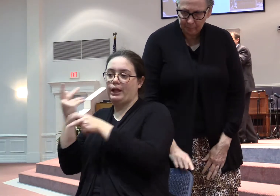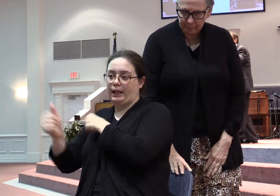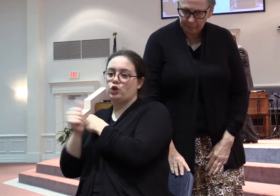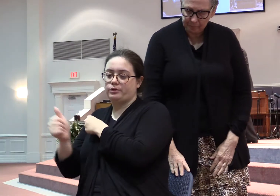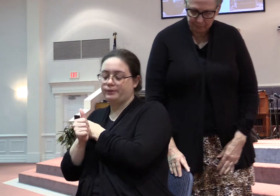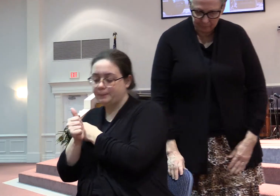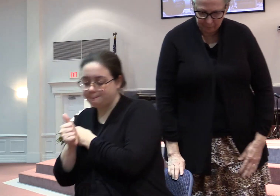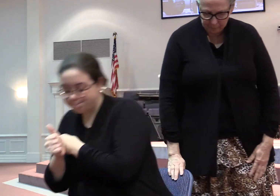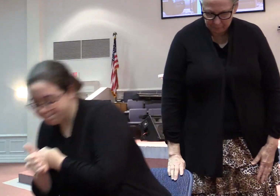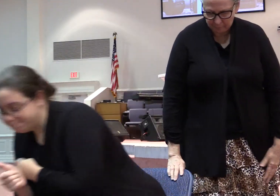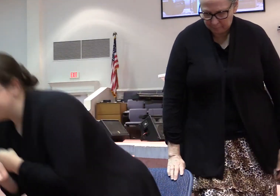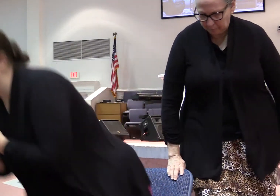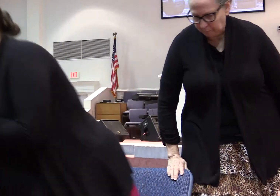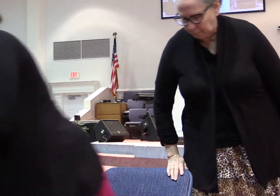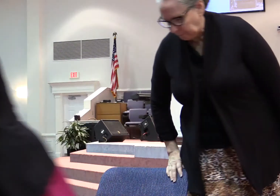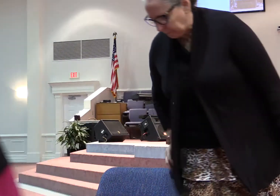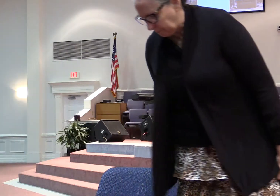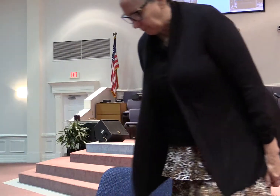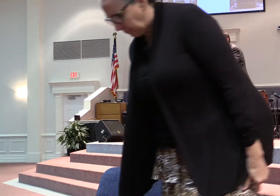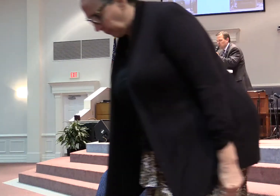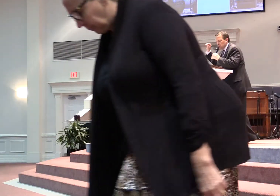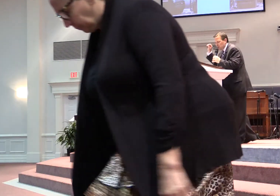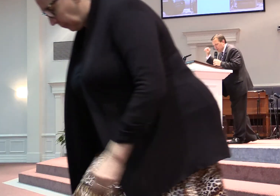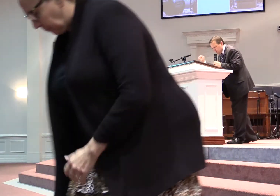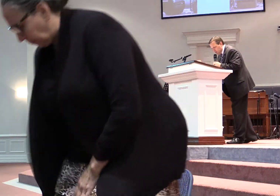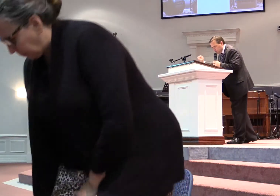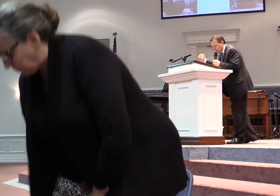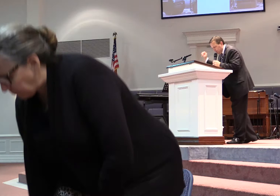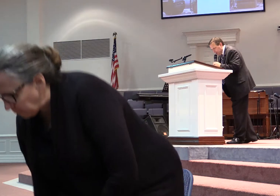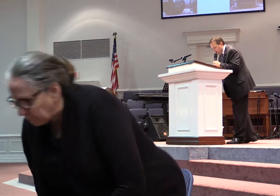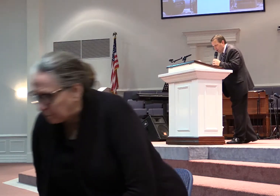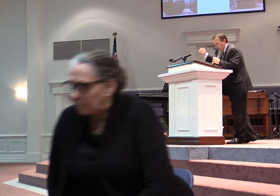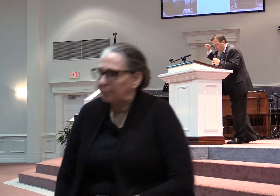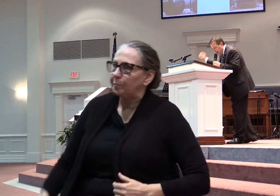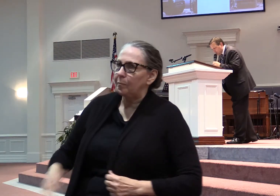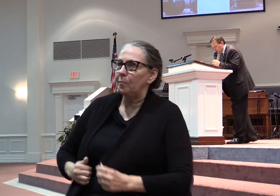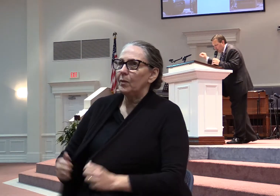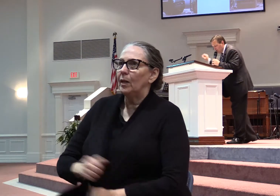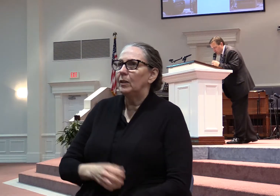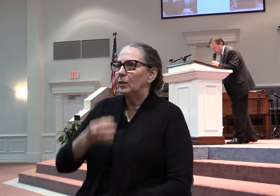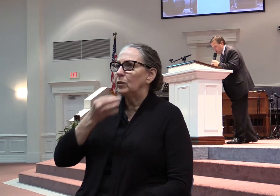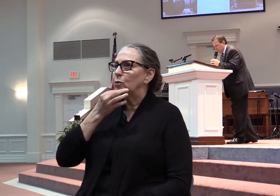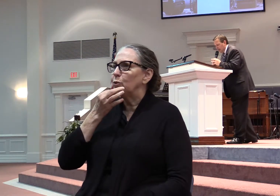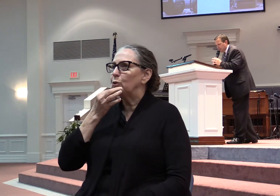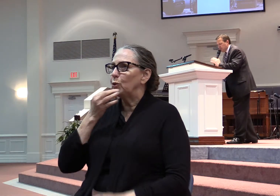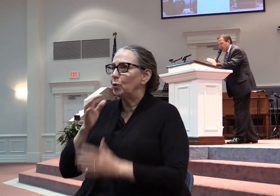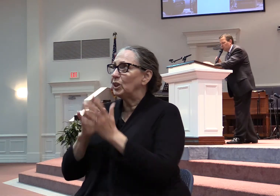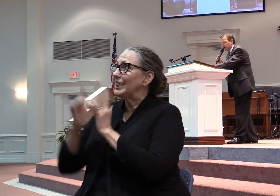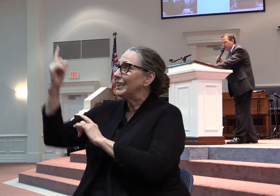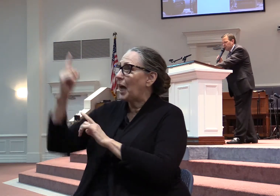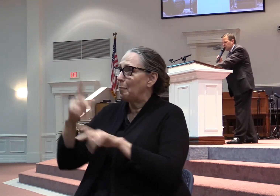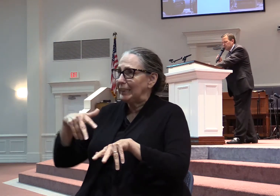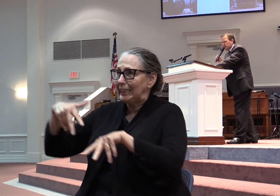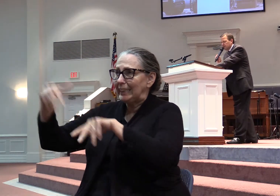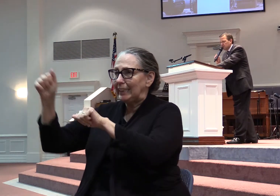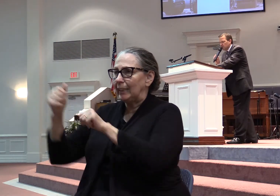this eve of the coming of the Lord, this soon to appear rapture of the church, the last thing that we